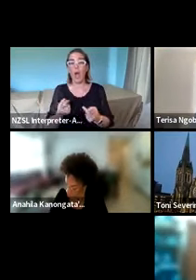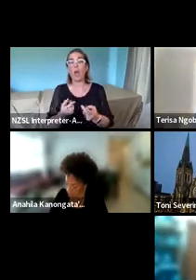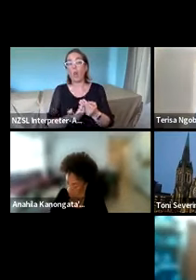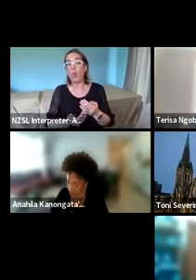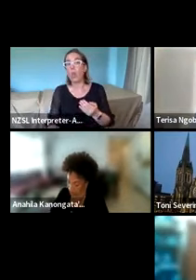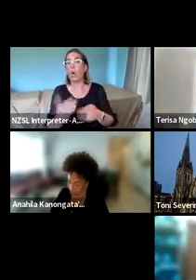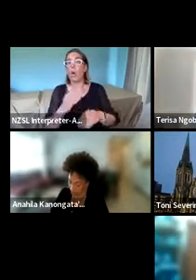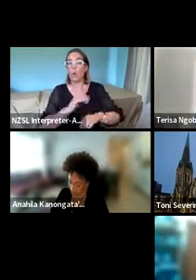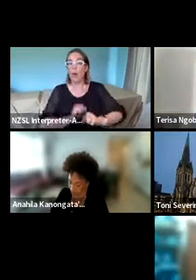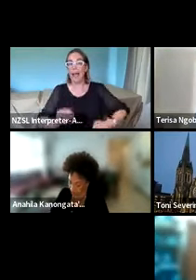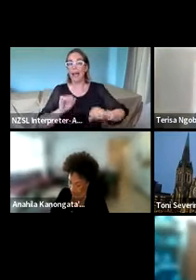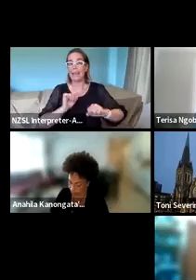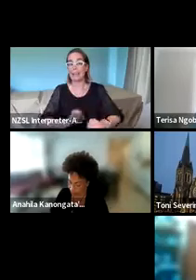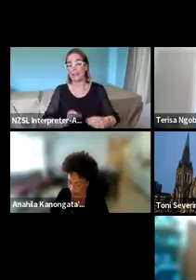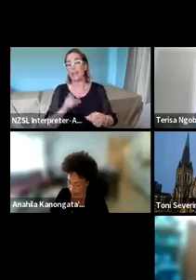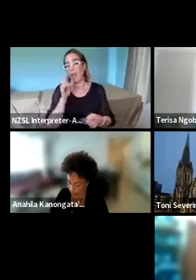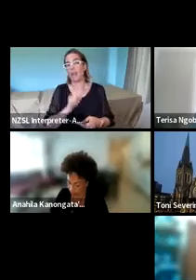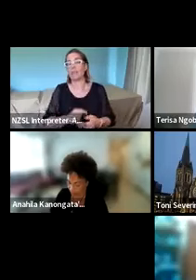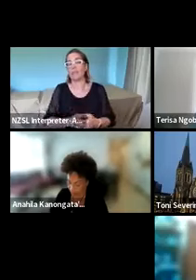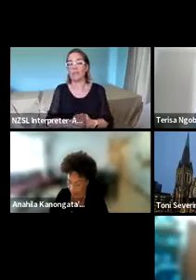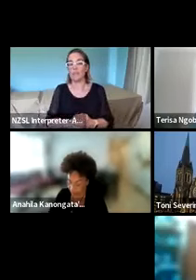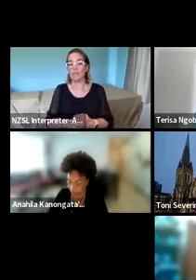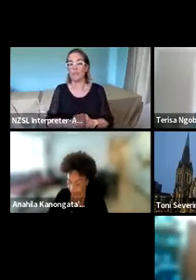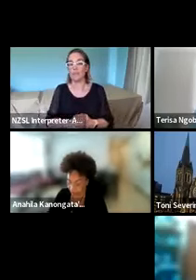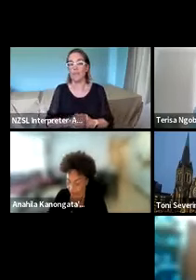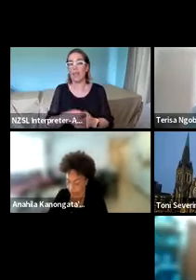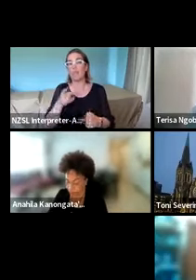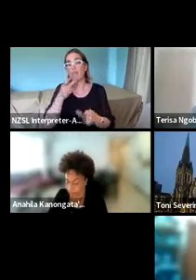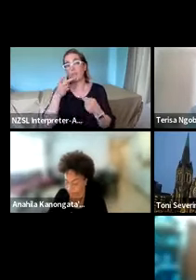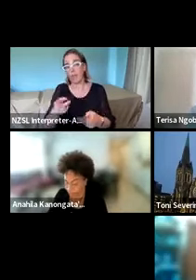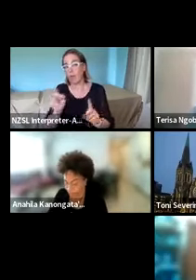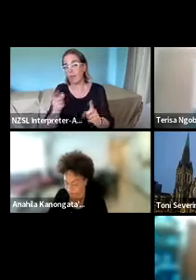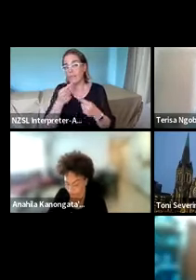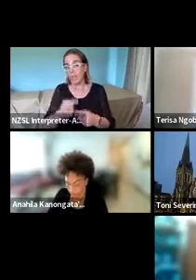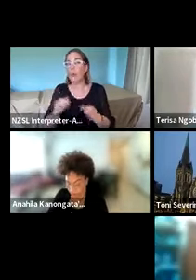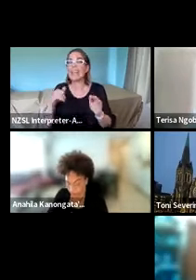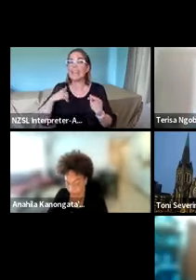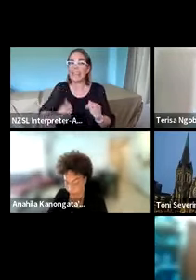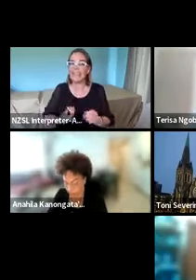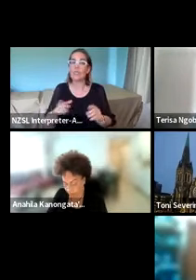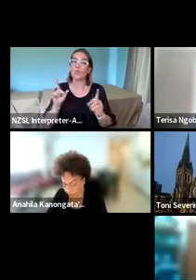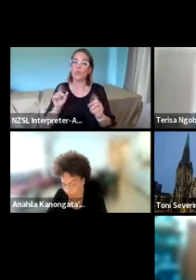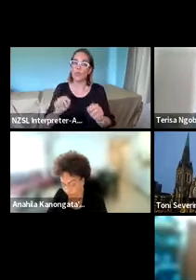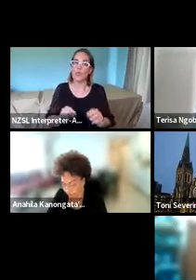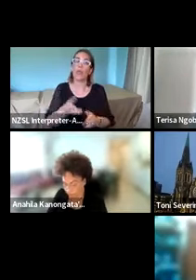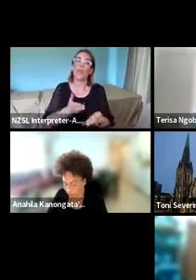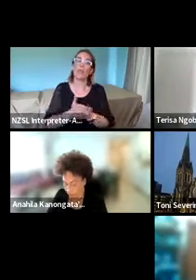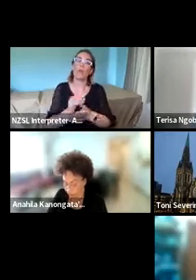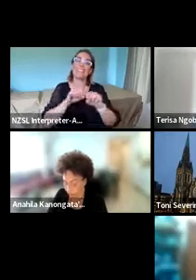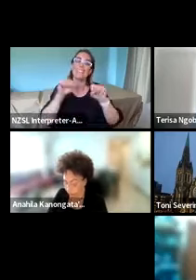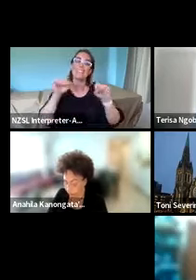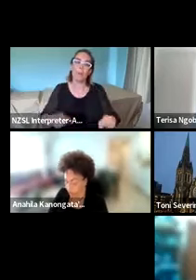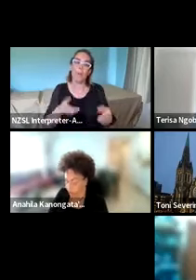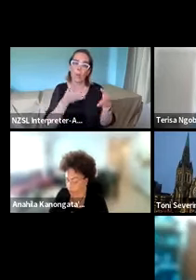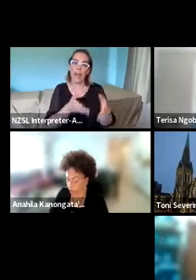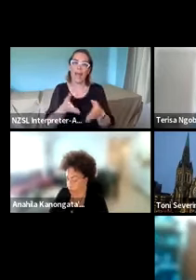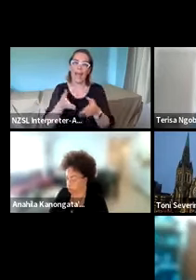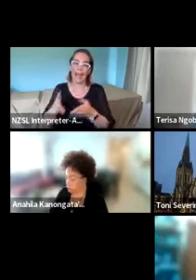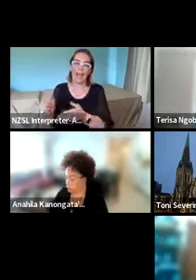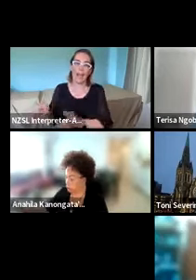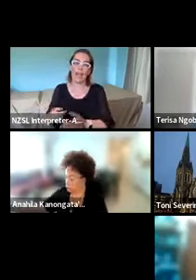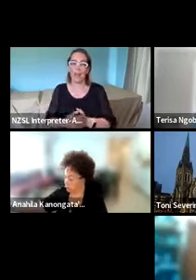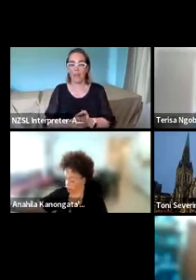think that we really, as I say again, we need to deal with it on a systemic basis, and that means across